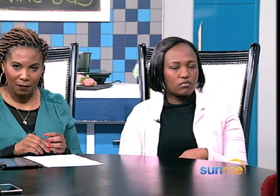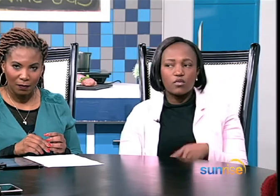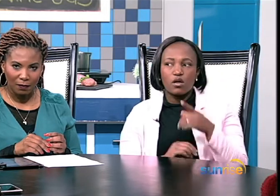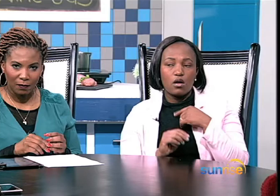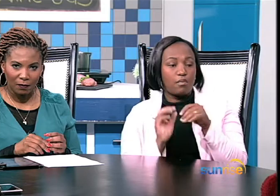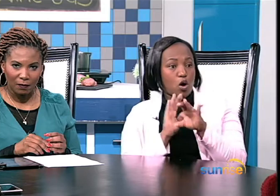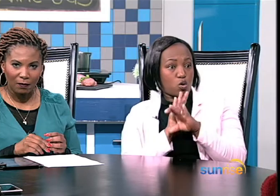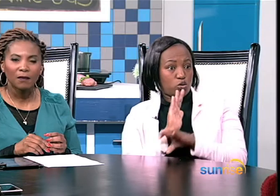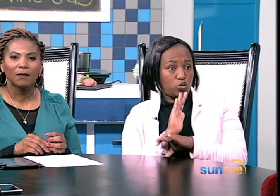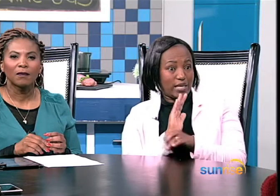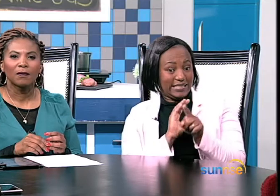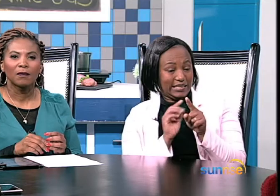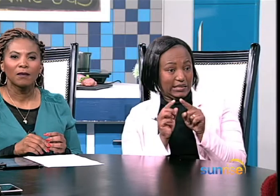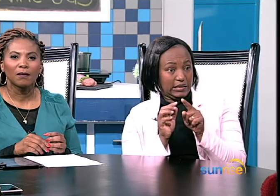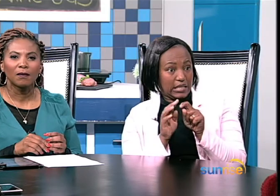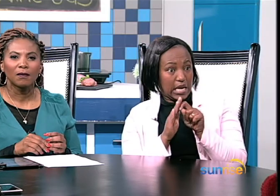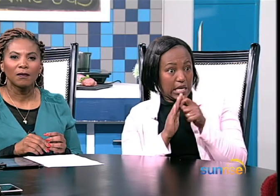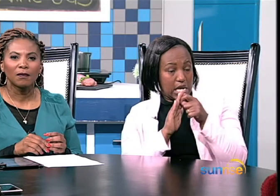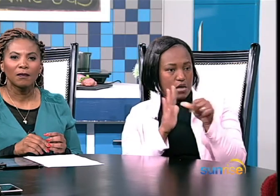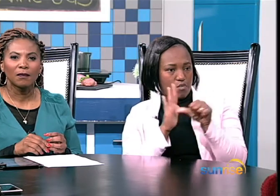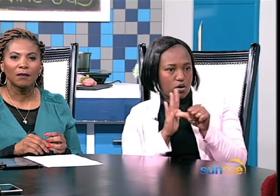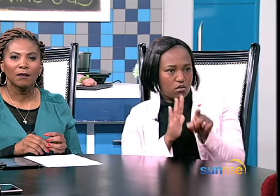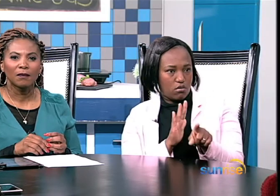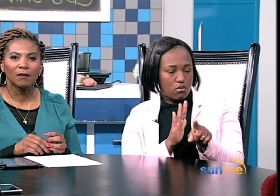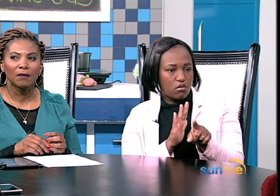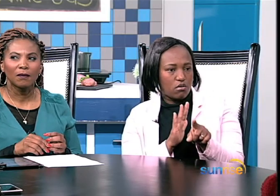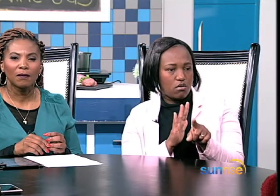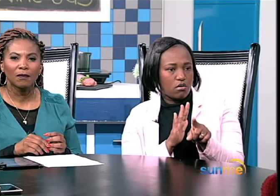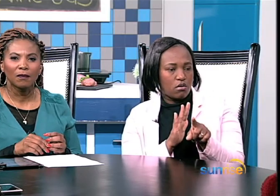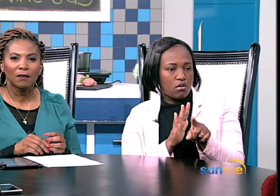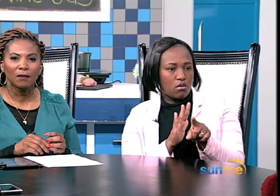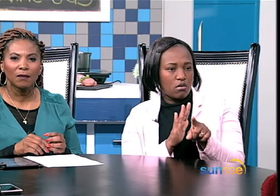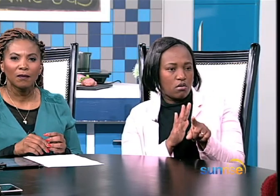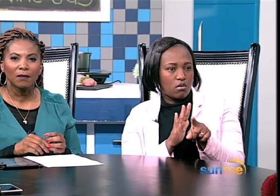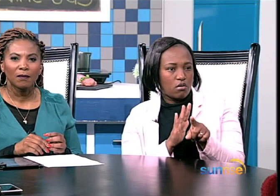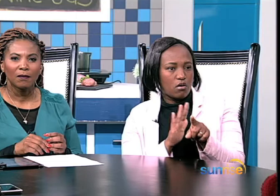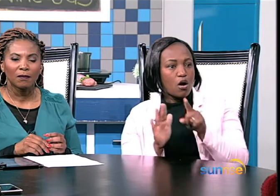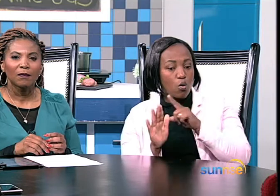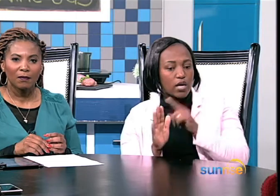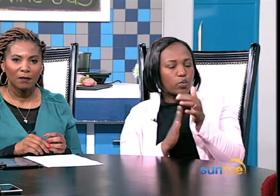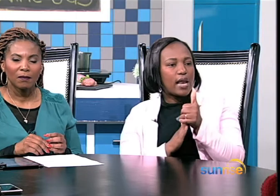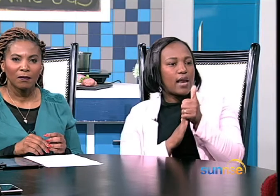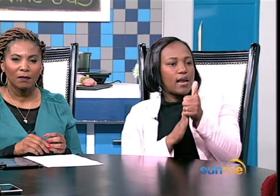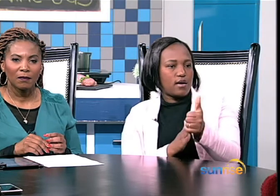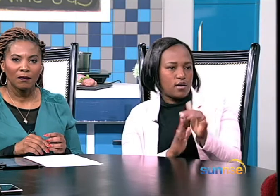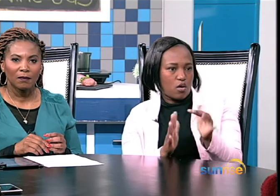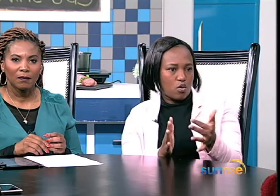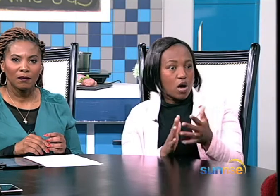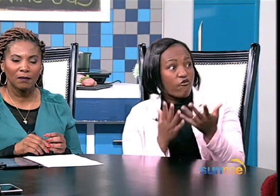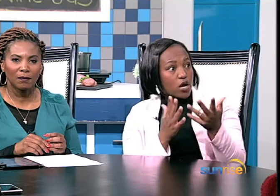Constitution is key because it functions and give the direction of how we're going to be doing. So we leave that to Parliament